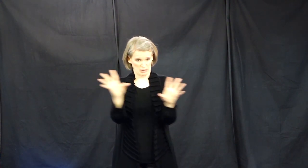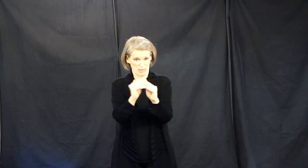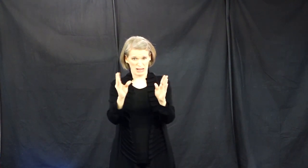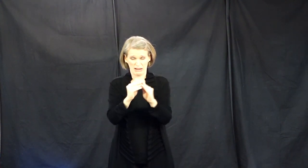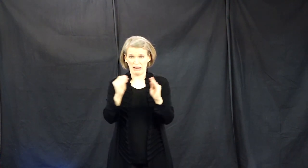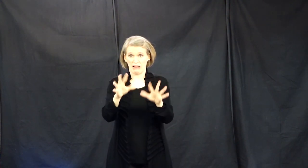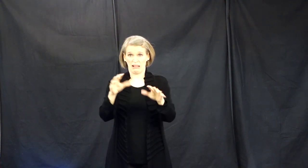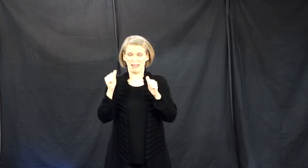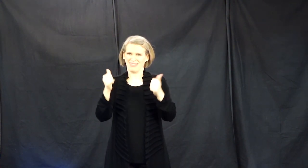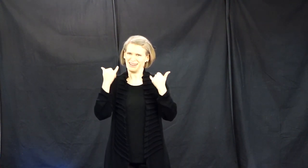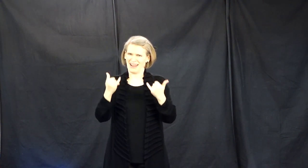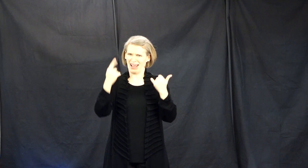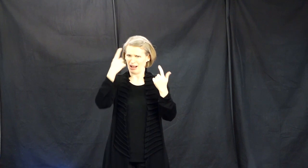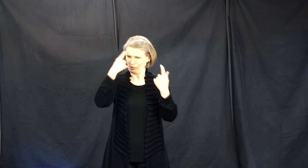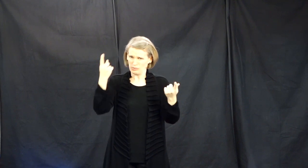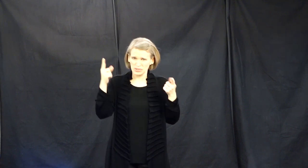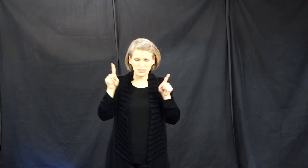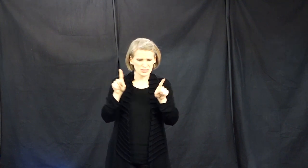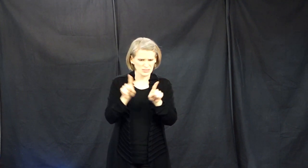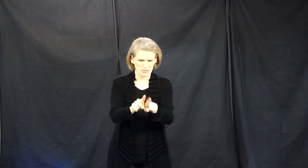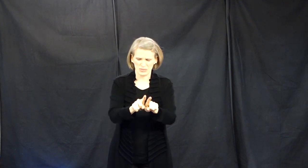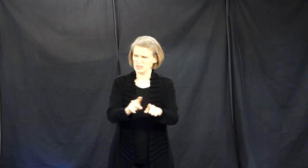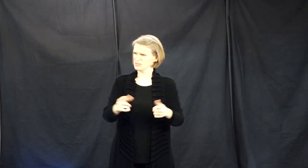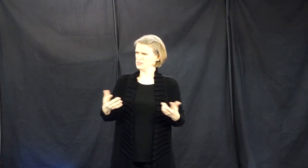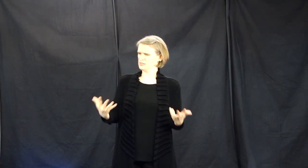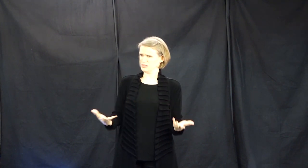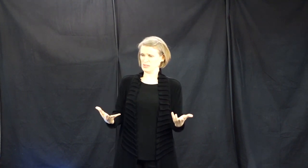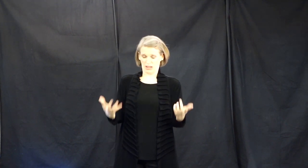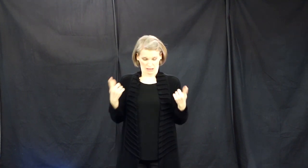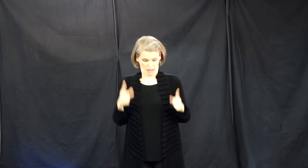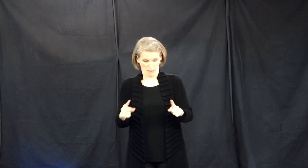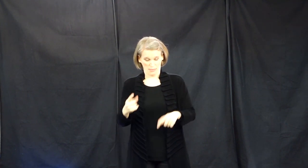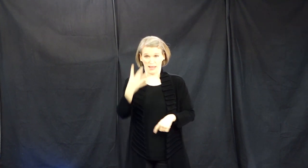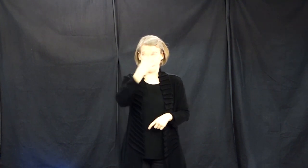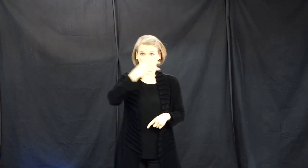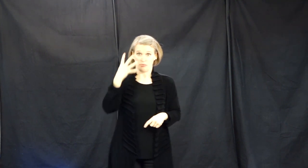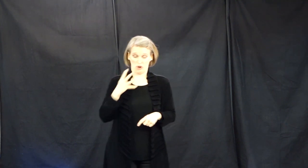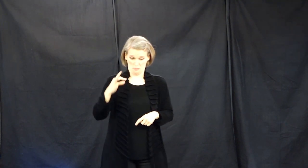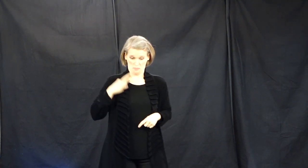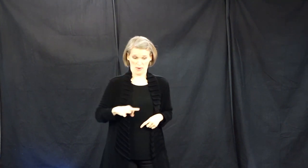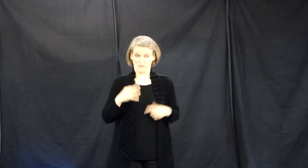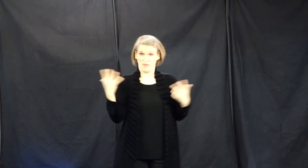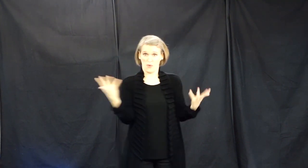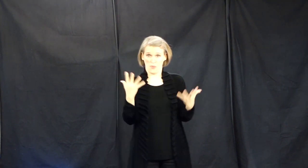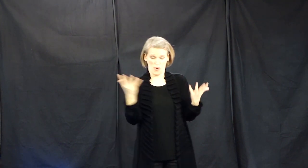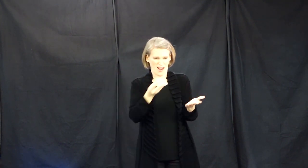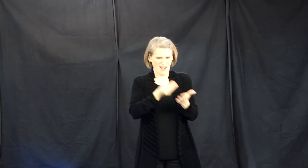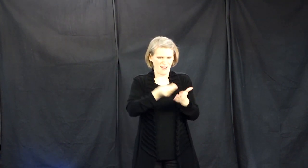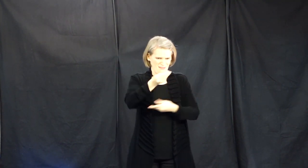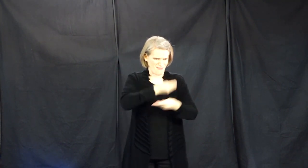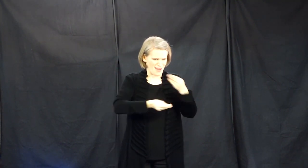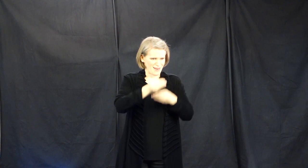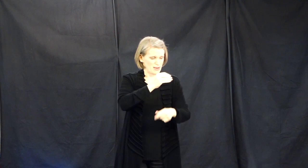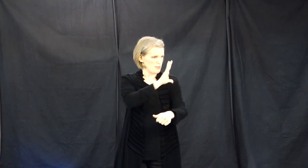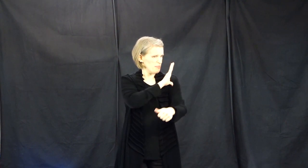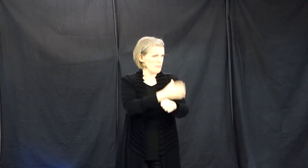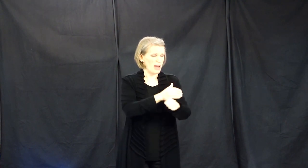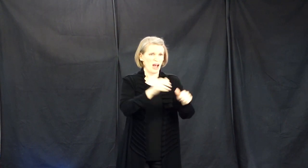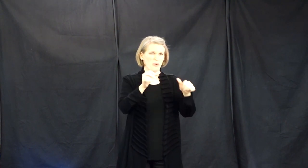opened doors that were previously closed. Bros. The immigrant emerges with unprecedented financial power, a system he can shape